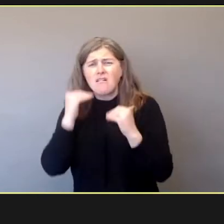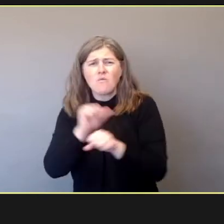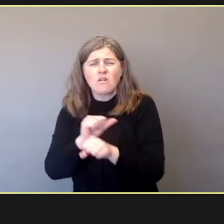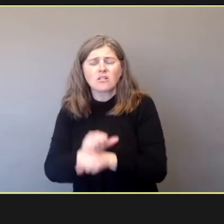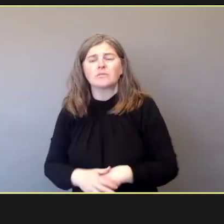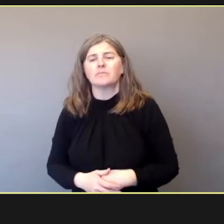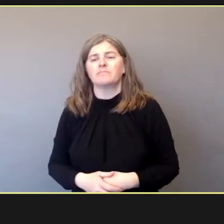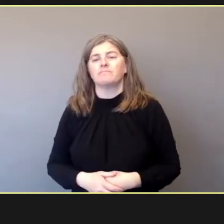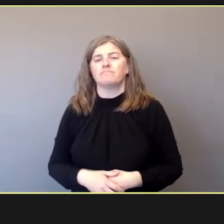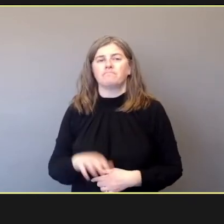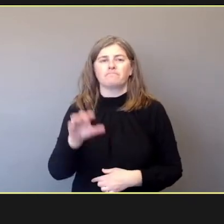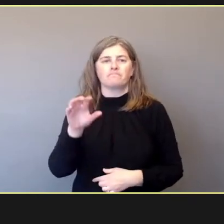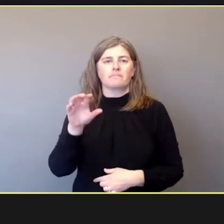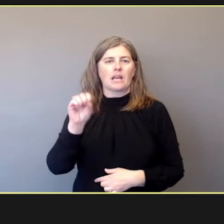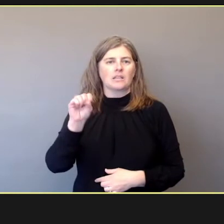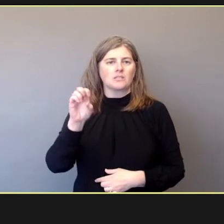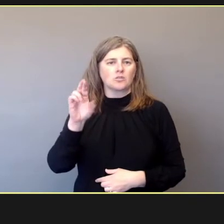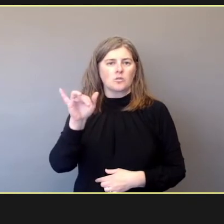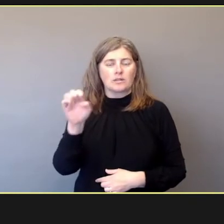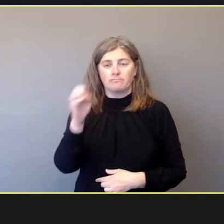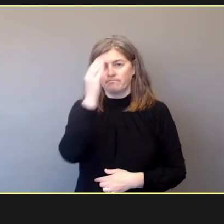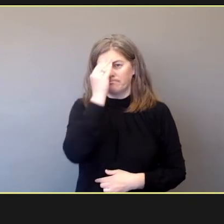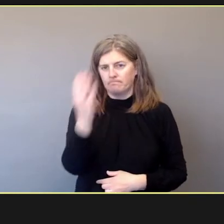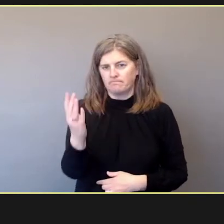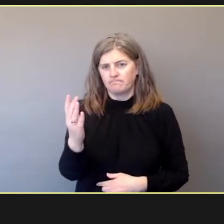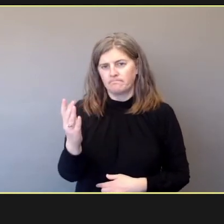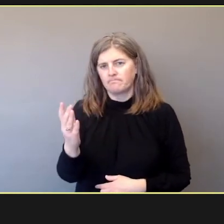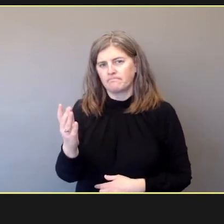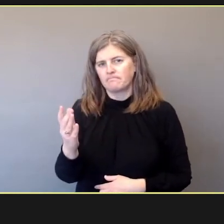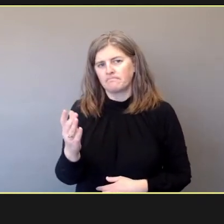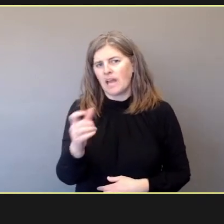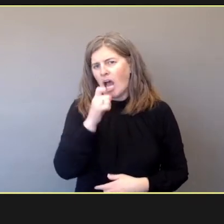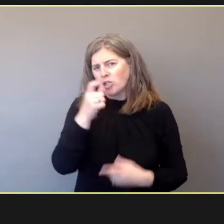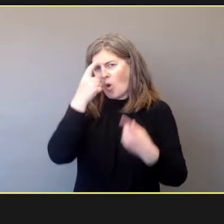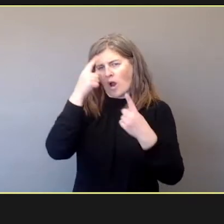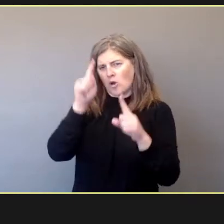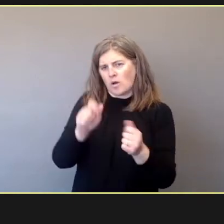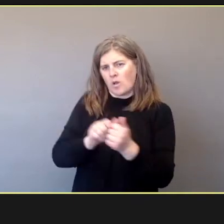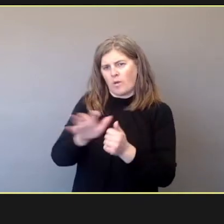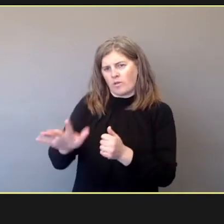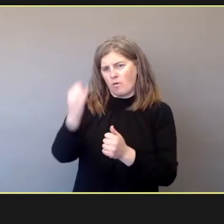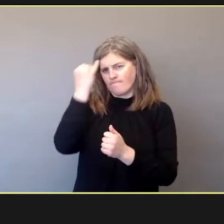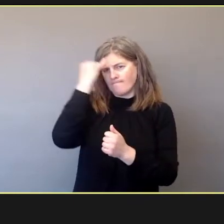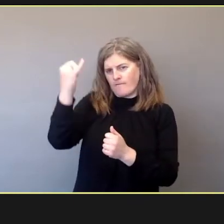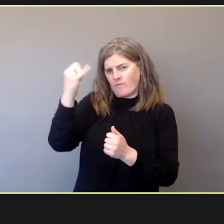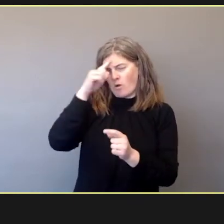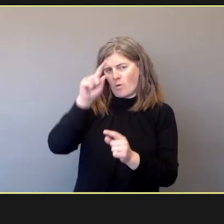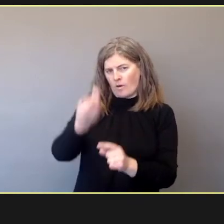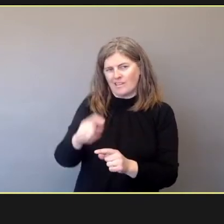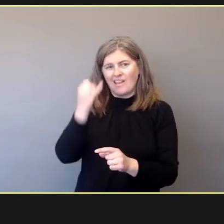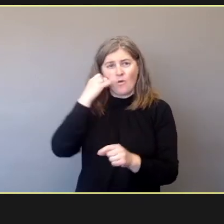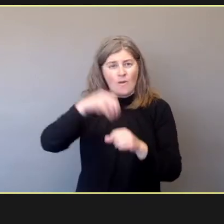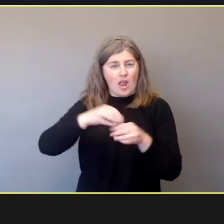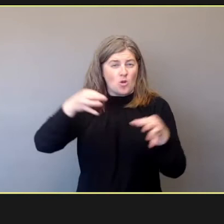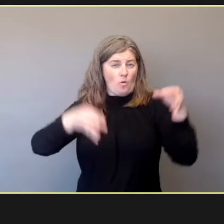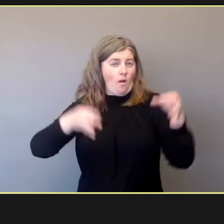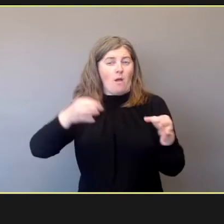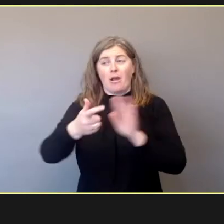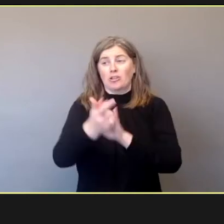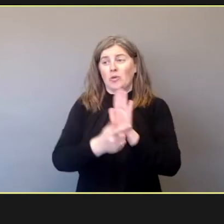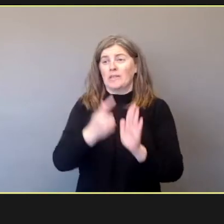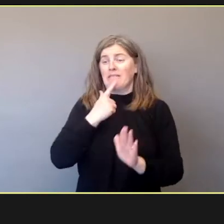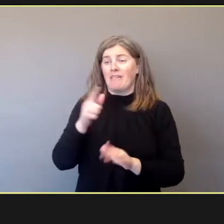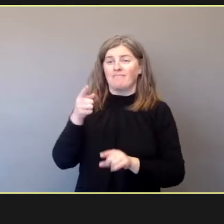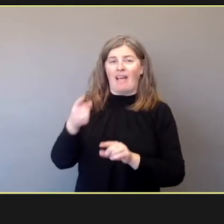Well, first, I gotta just say that I don't agree with the premise of your question. It was, if we were in court, my attorney would stand up and say,